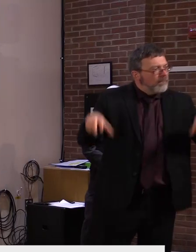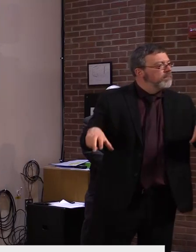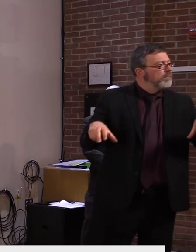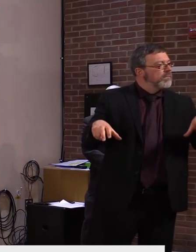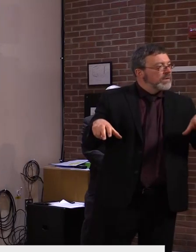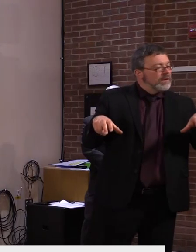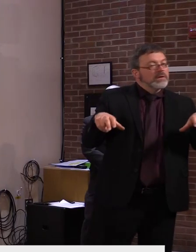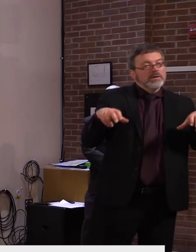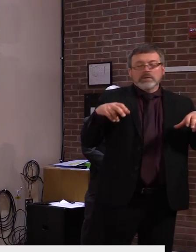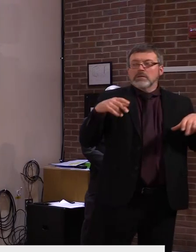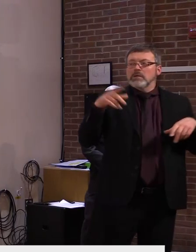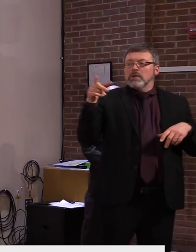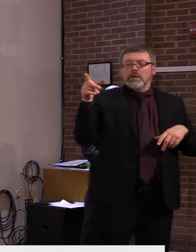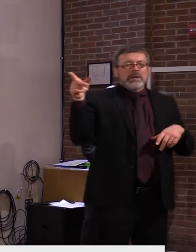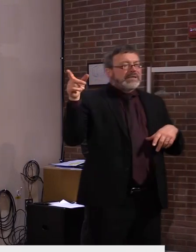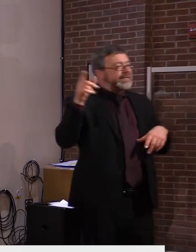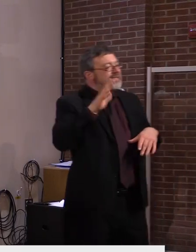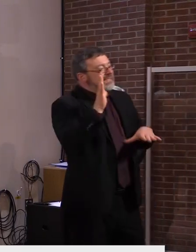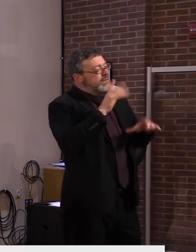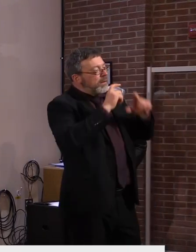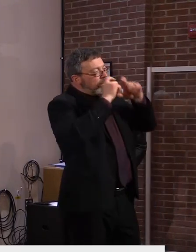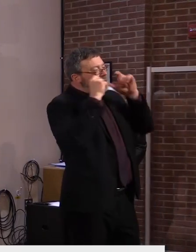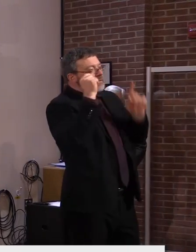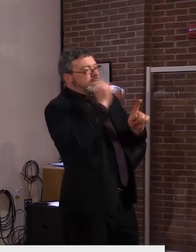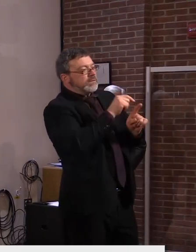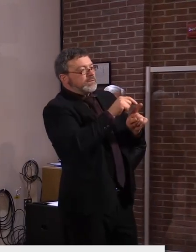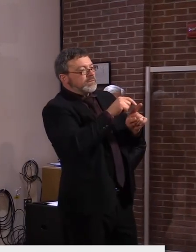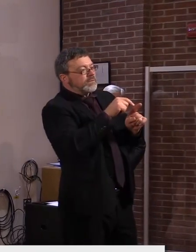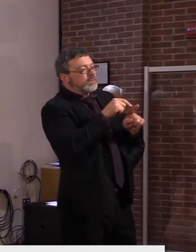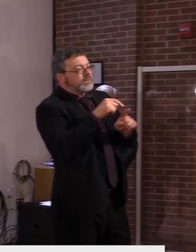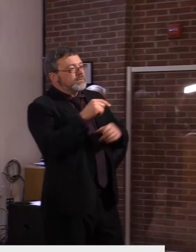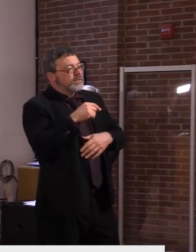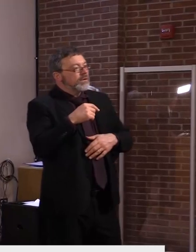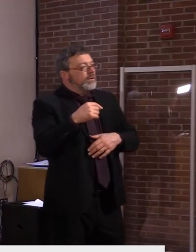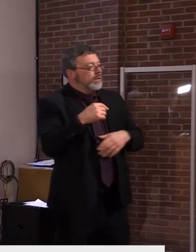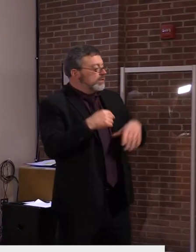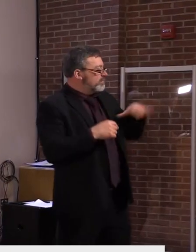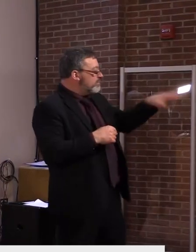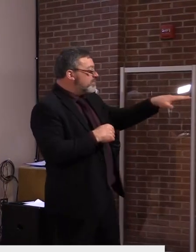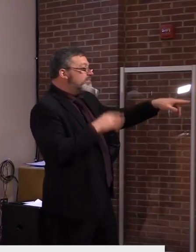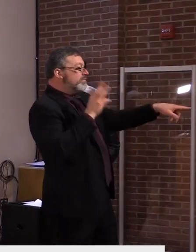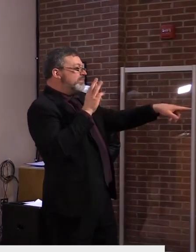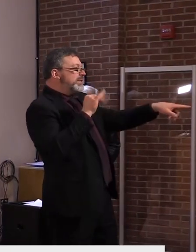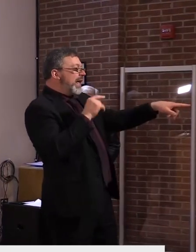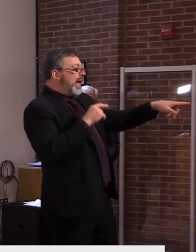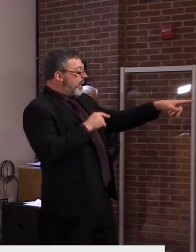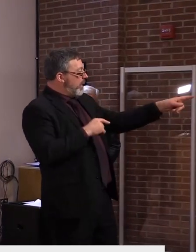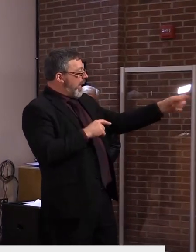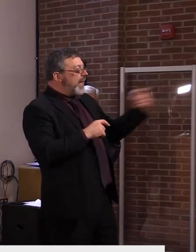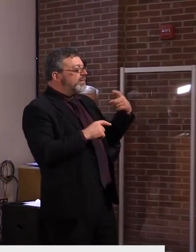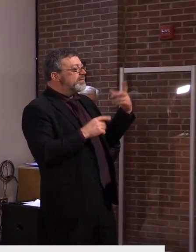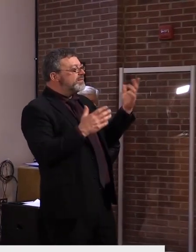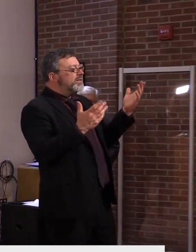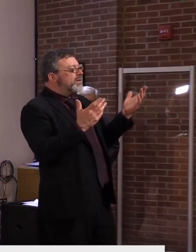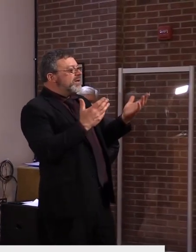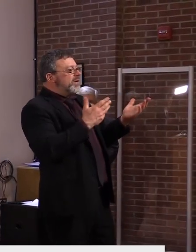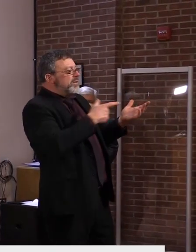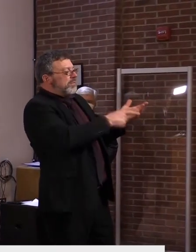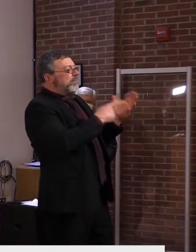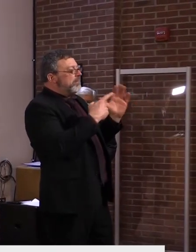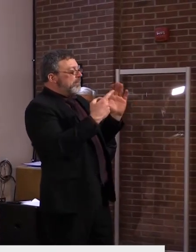then, Calvin, when you asked them the follow-up question, to what did they mean when